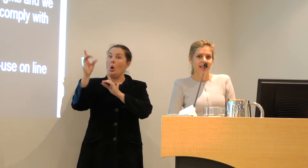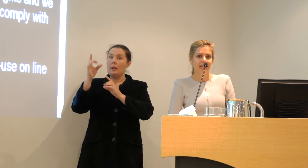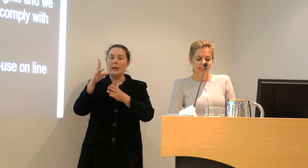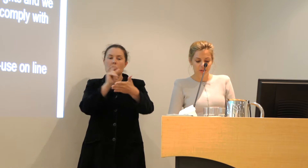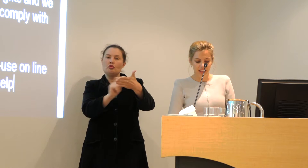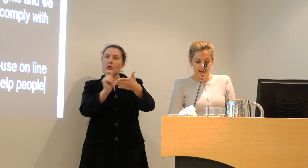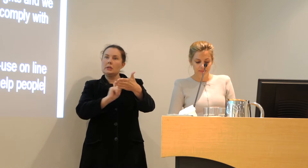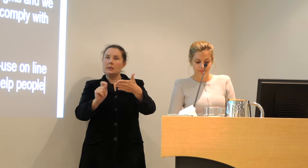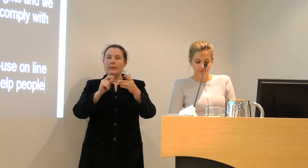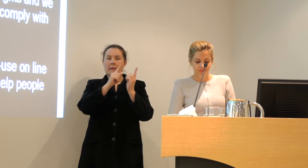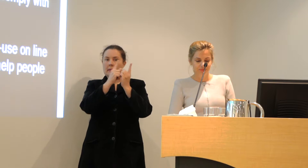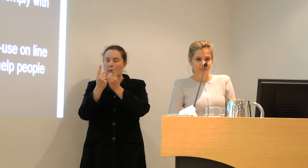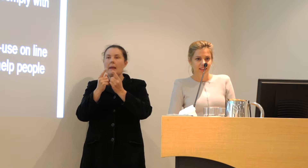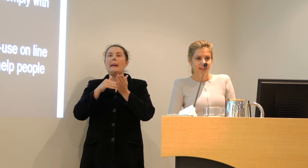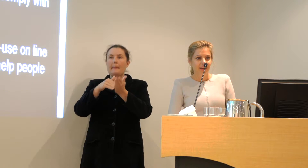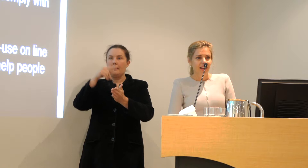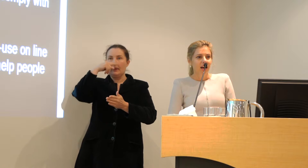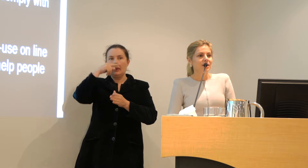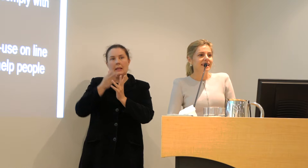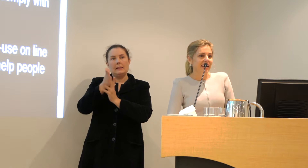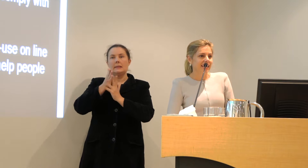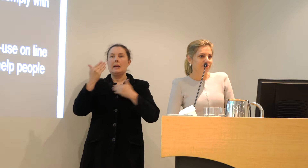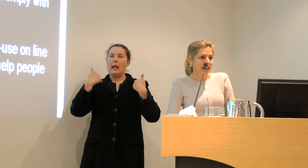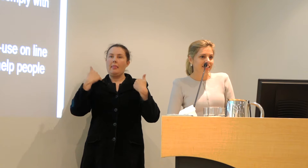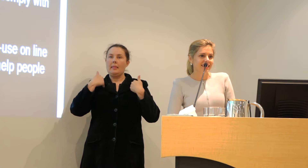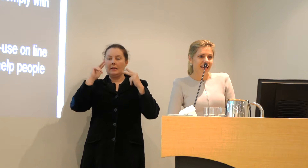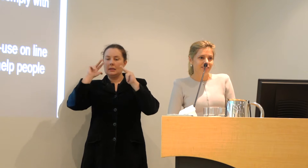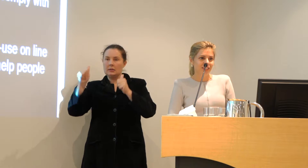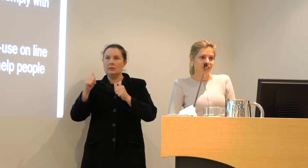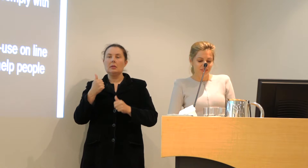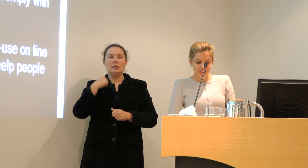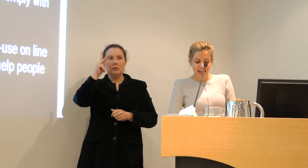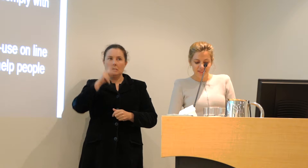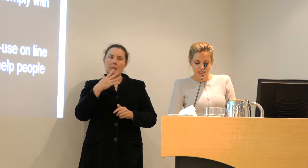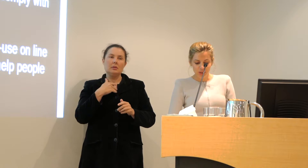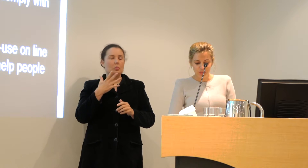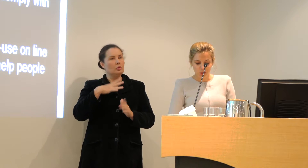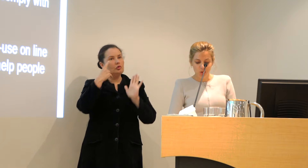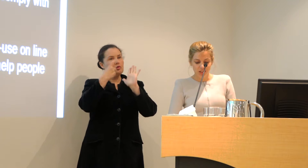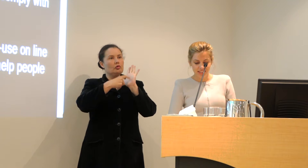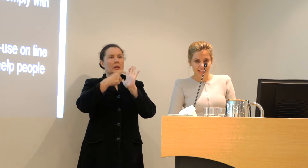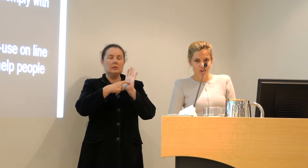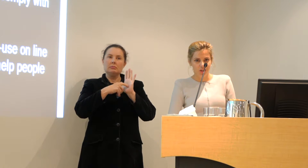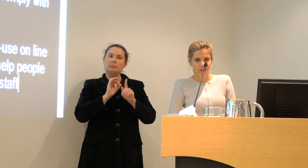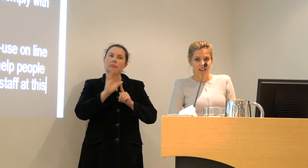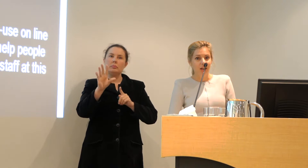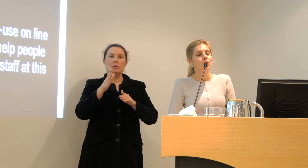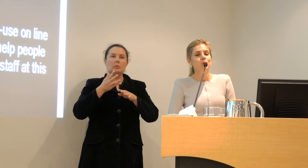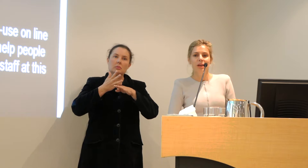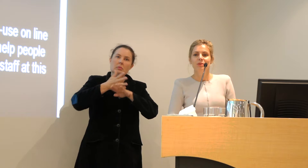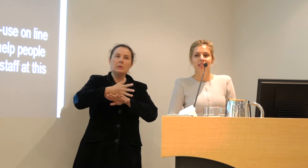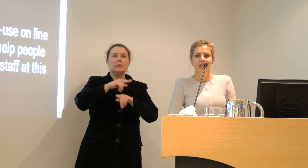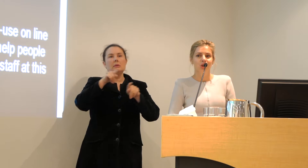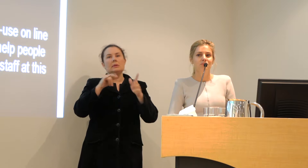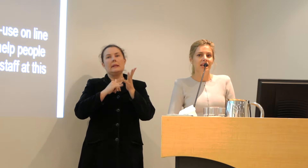people access healthcare. I once again commend the efforts of the staff at this hospital to address this issue, and